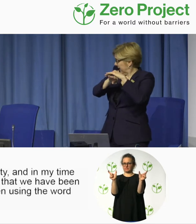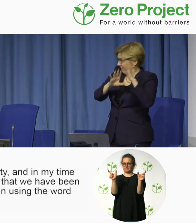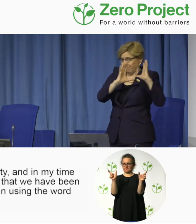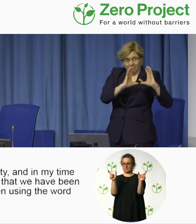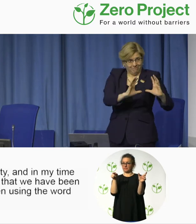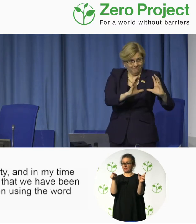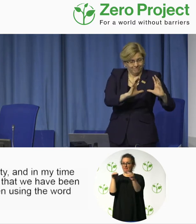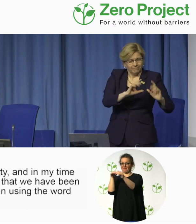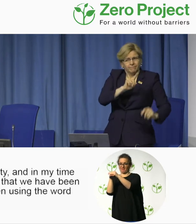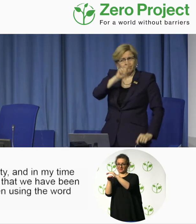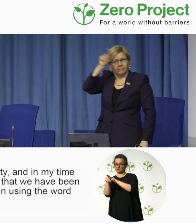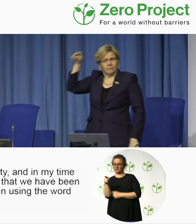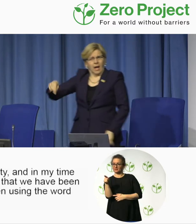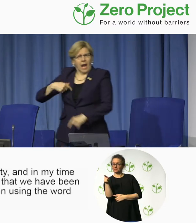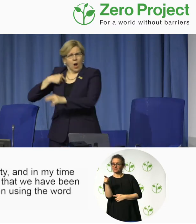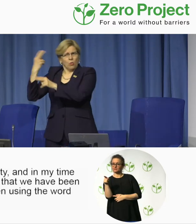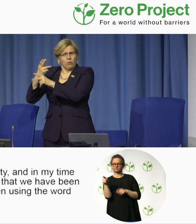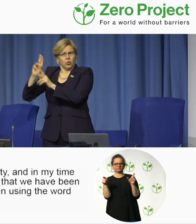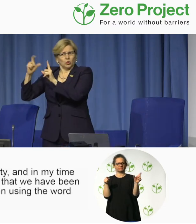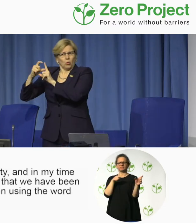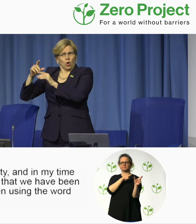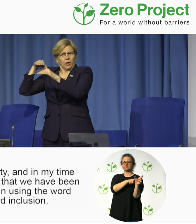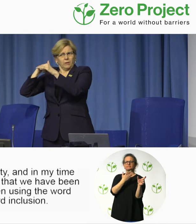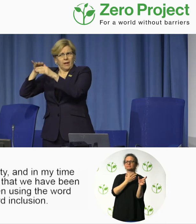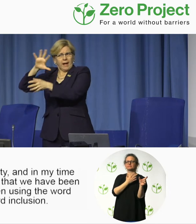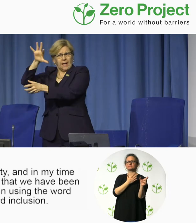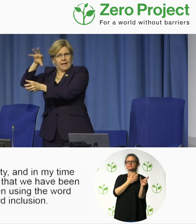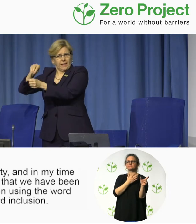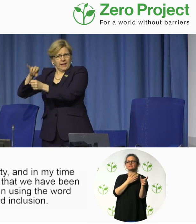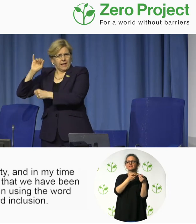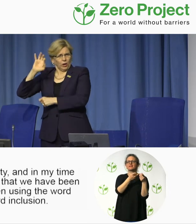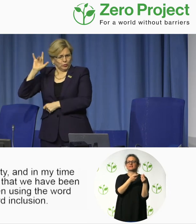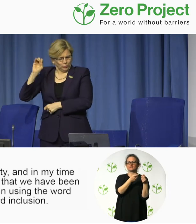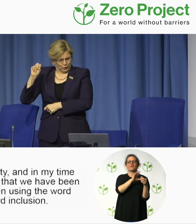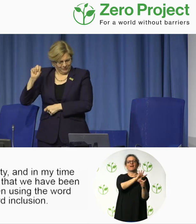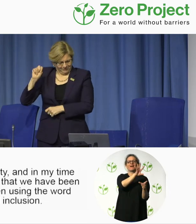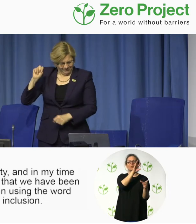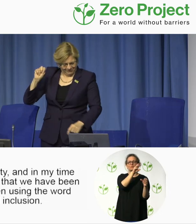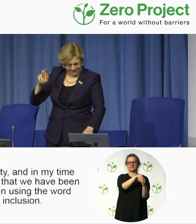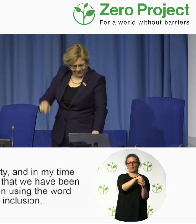We've been using the word accessibility, and we've also been using the word inclusion.